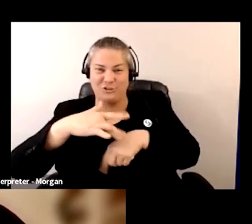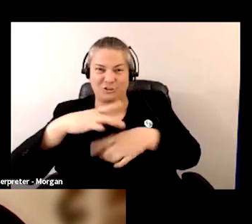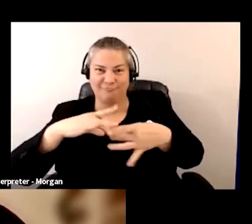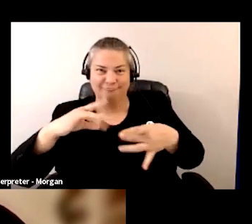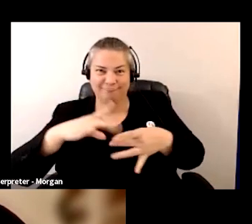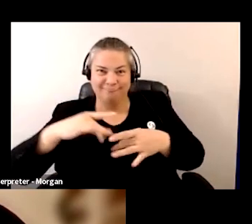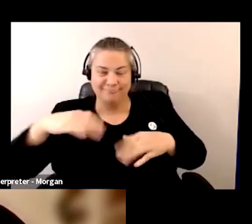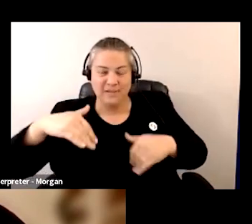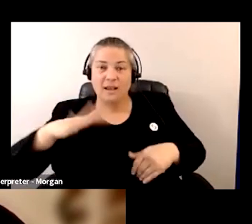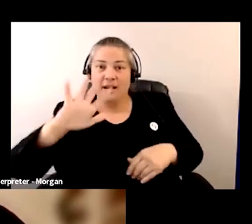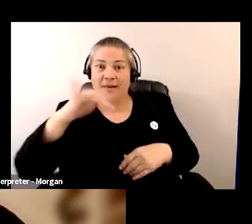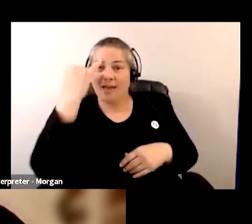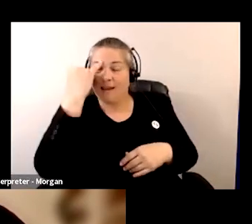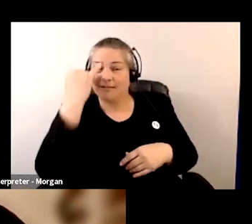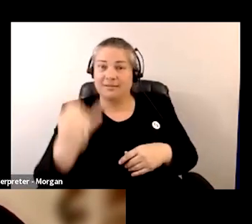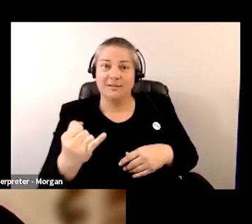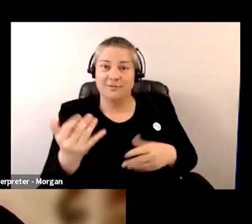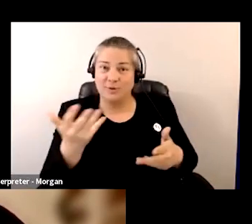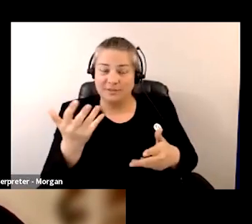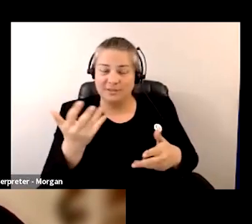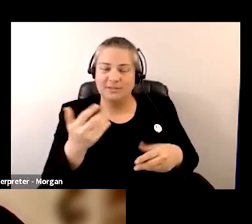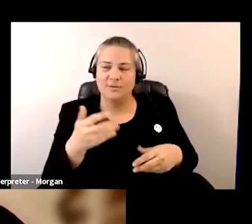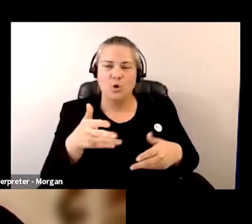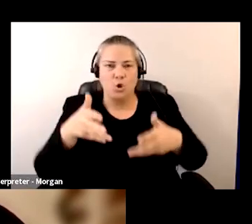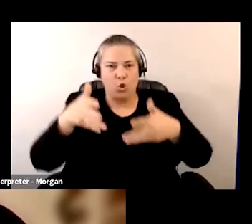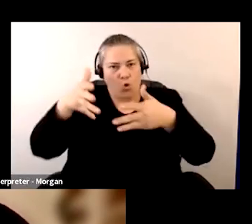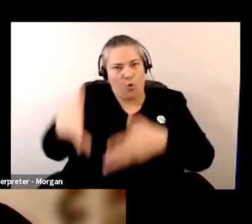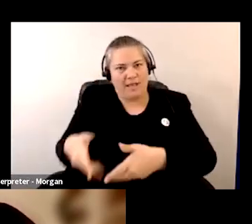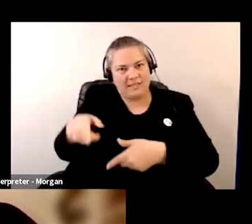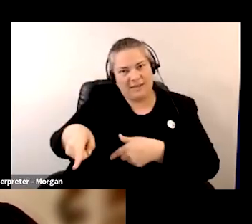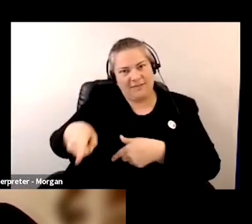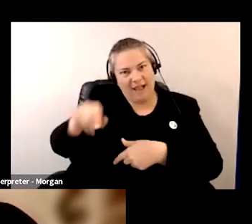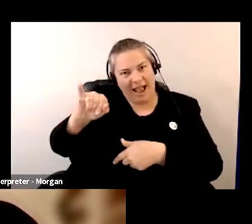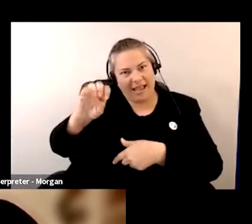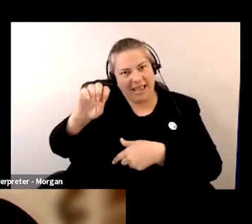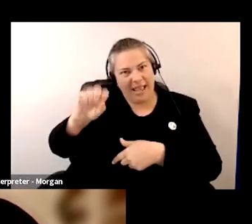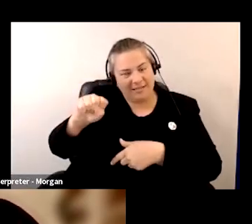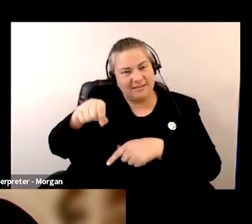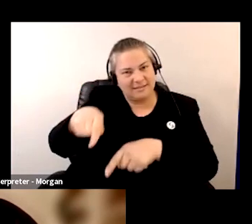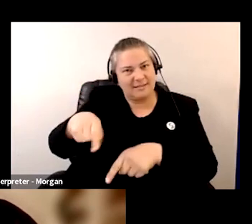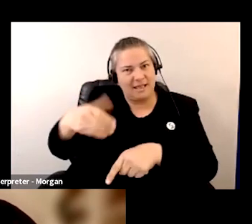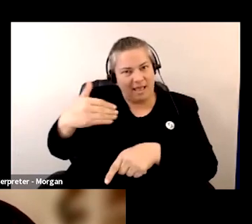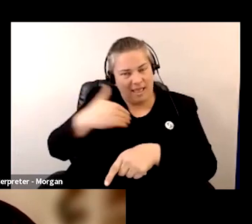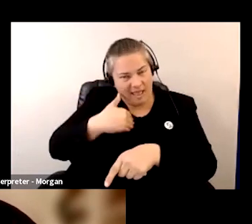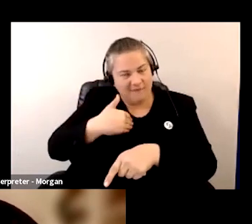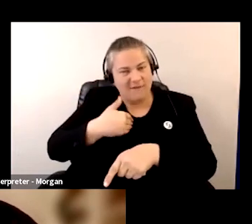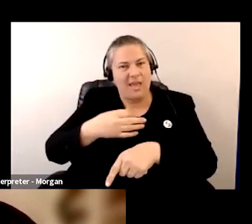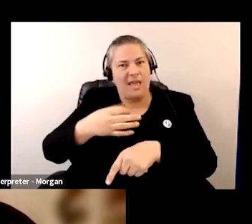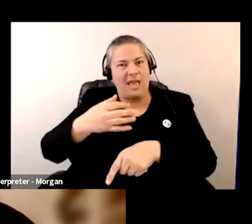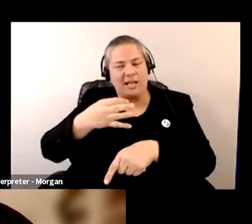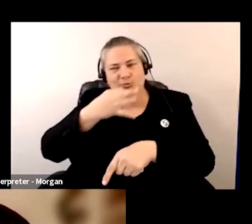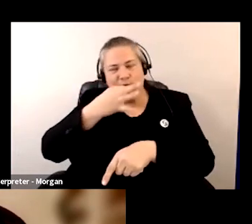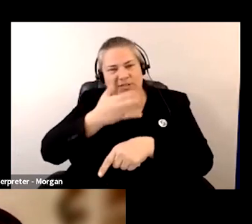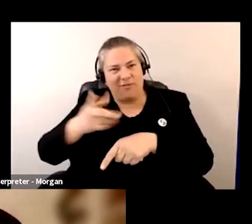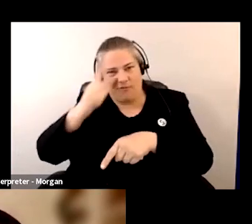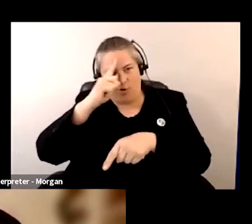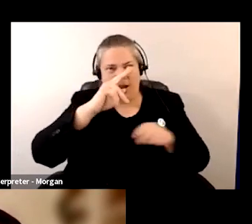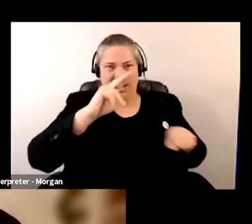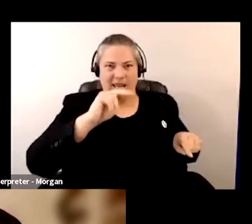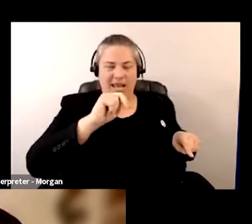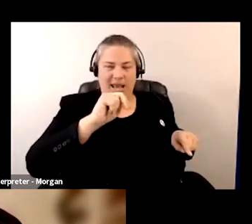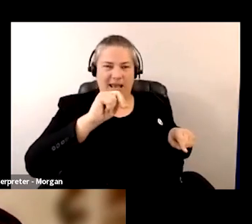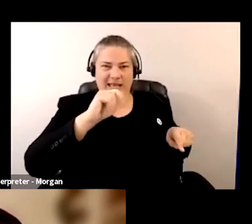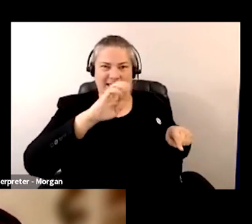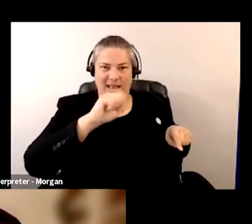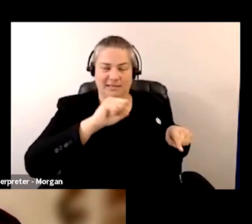is the idea that the rest of IES has relevant expertise for NCES and vice versa.